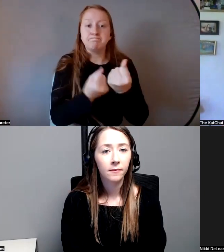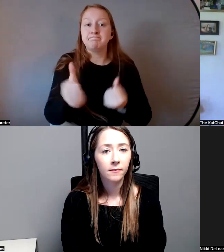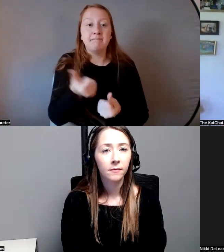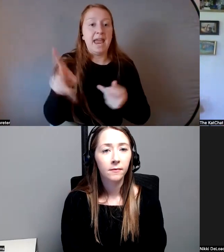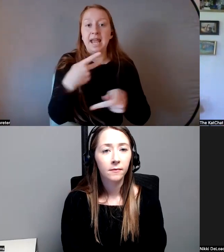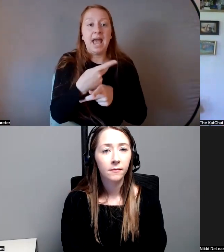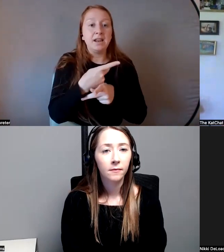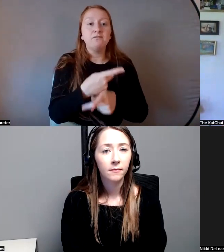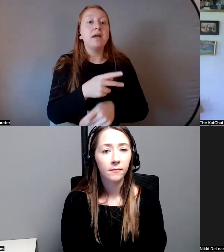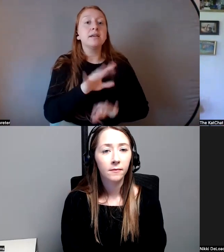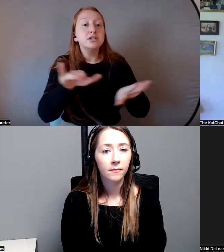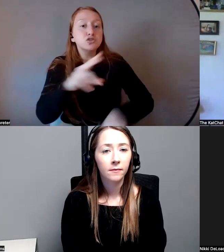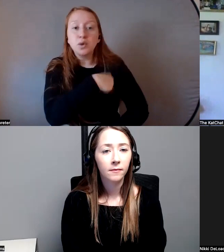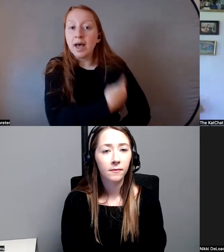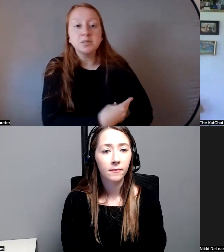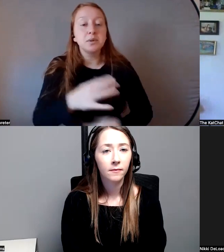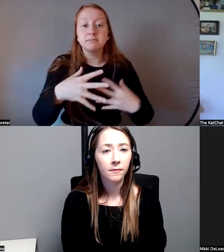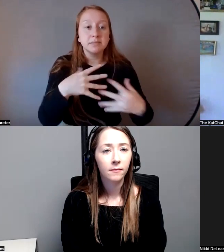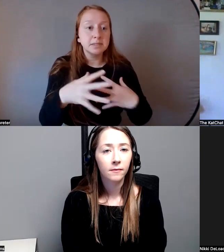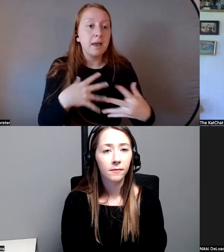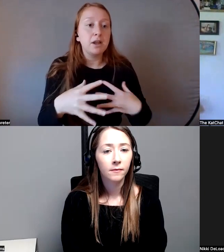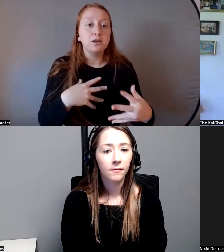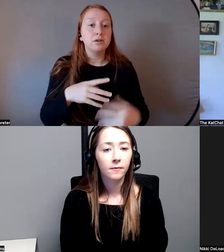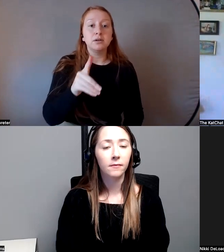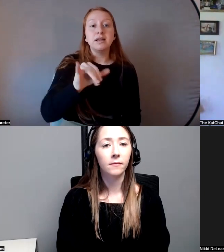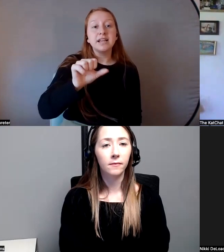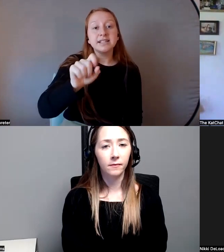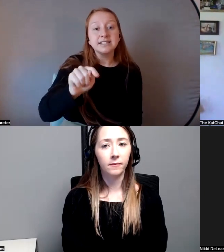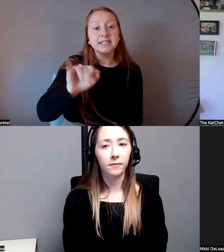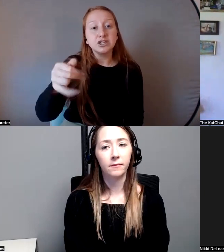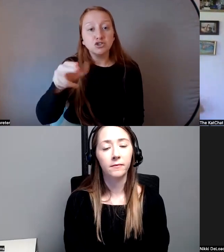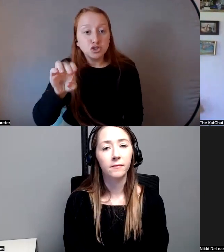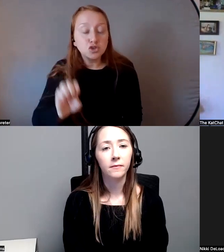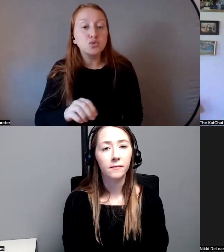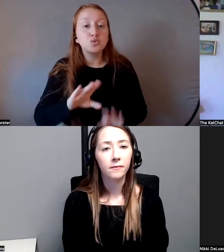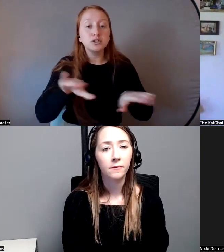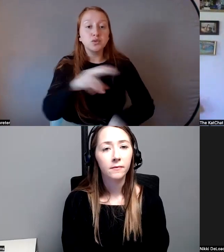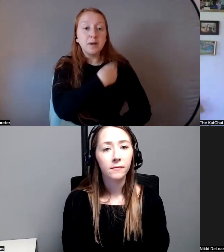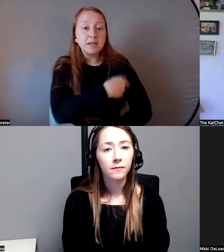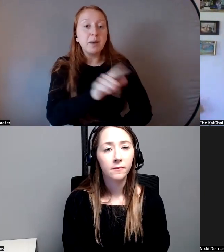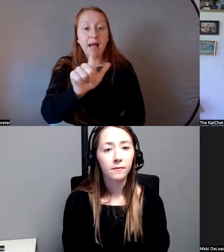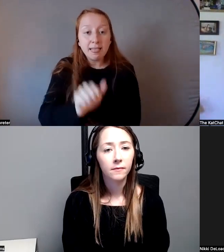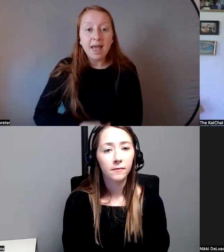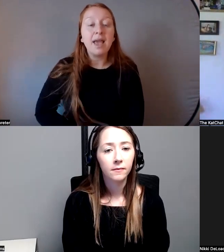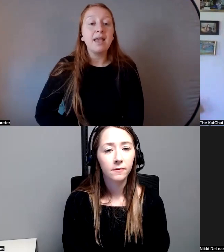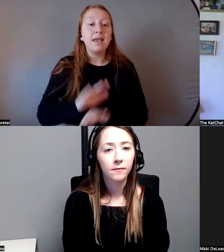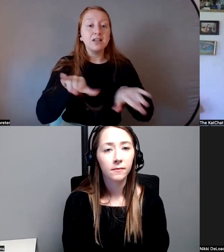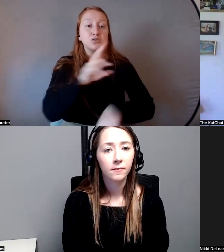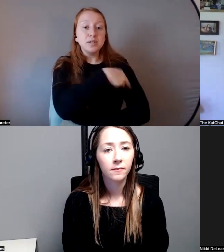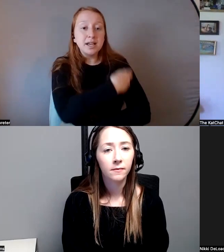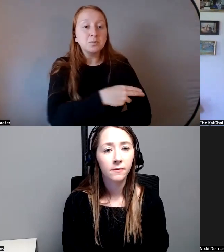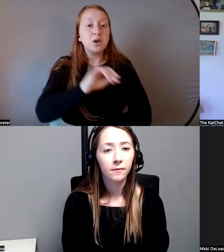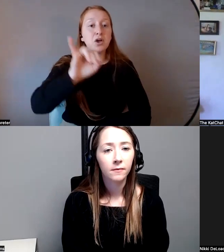children's hospital, any State June, Children's Hospital of LA, Children's Hospital of